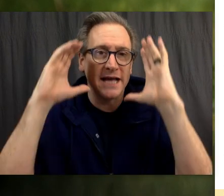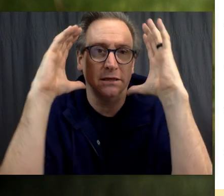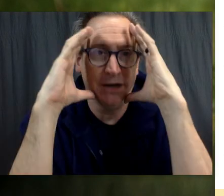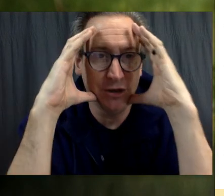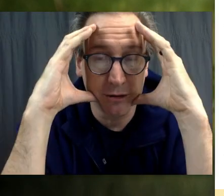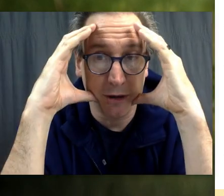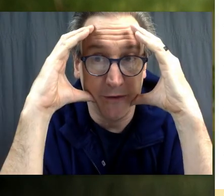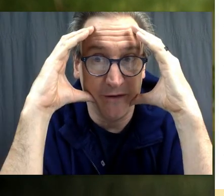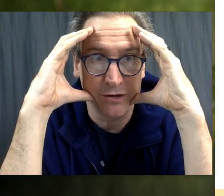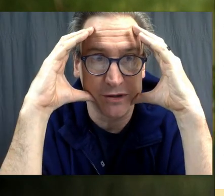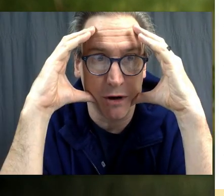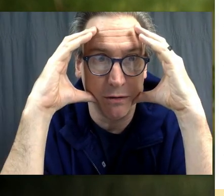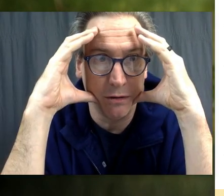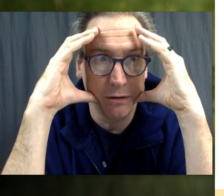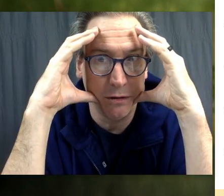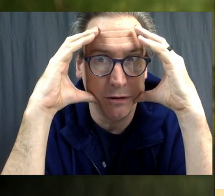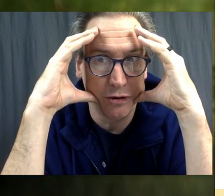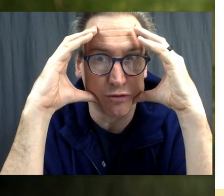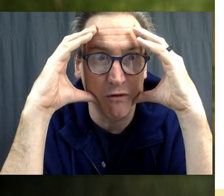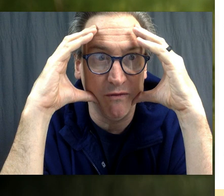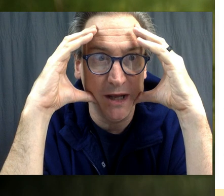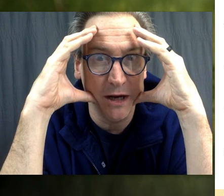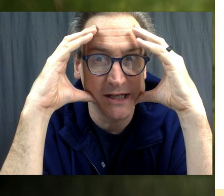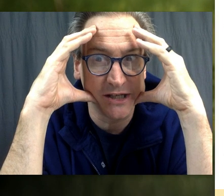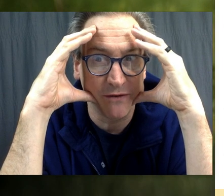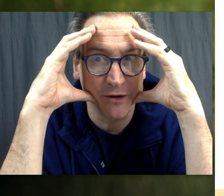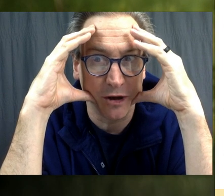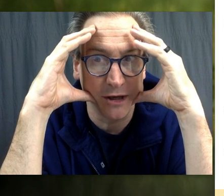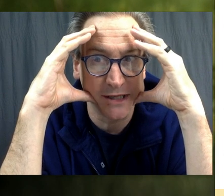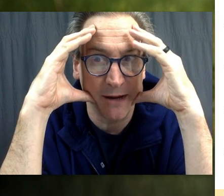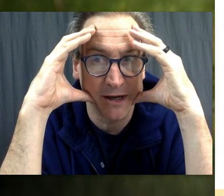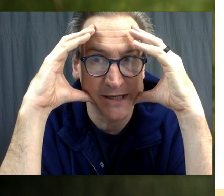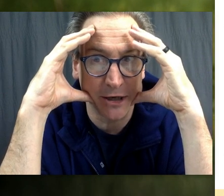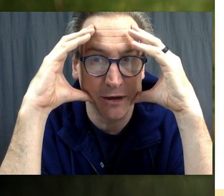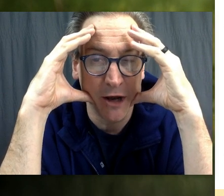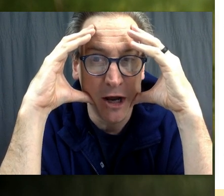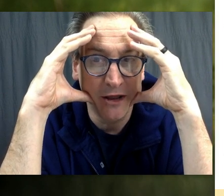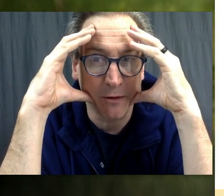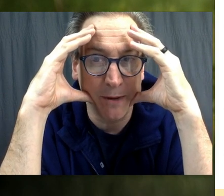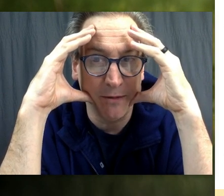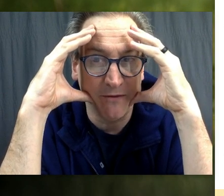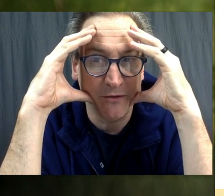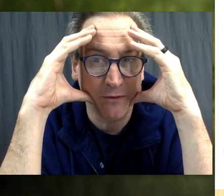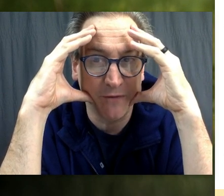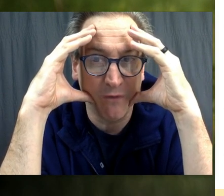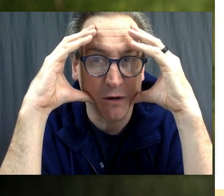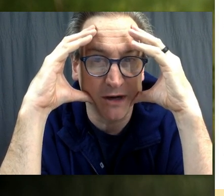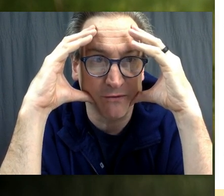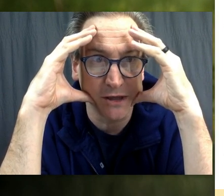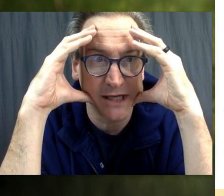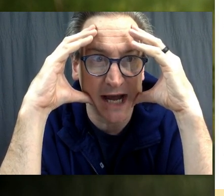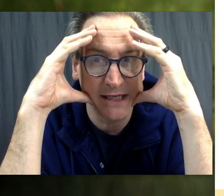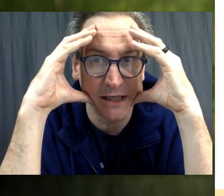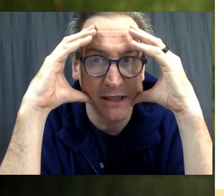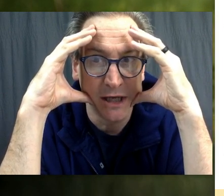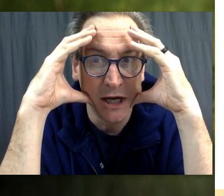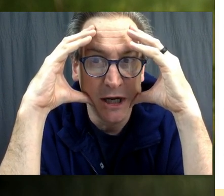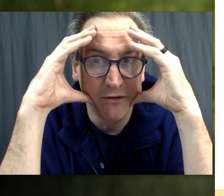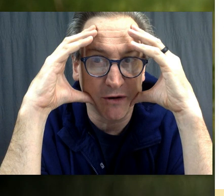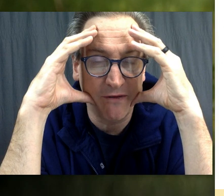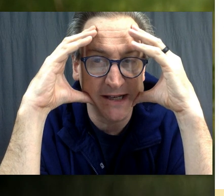The last picture of the first row drove me nuts for the longest time because I couldn't. There are people of 3, 4 different